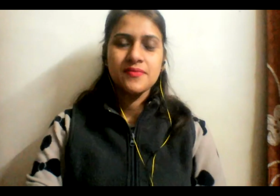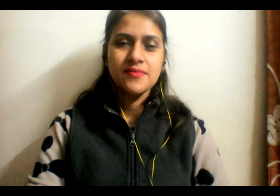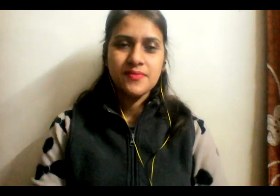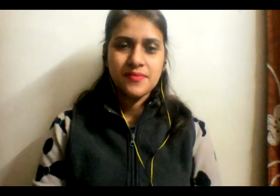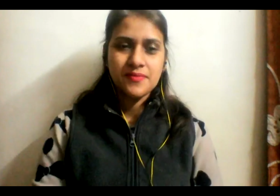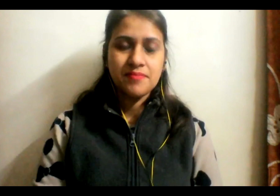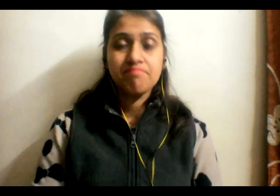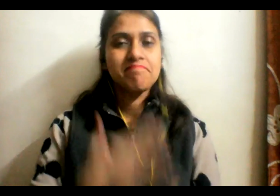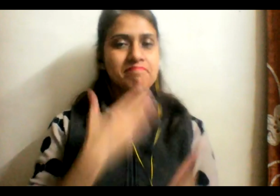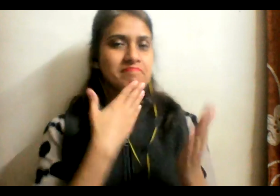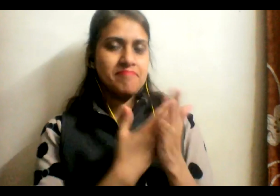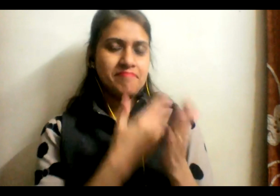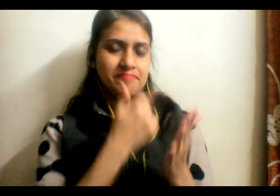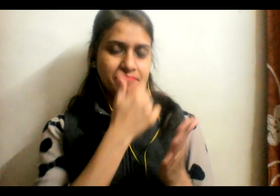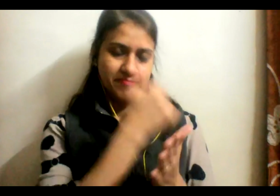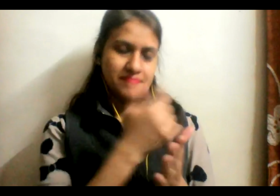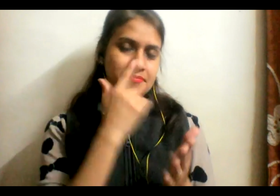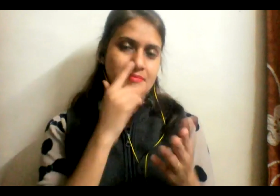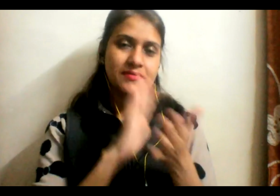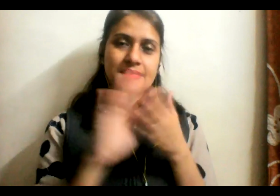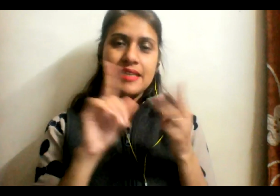Thank you, sir. That helps.